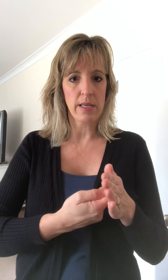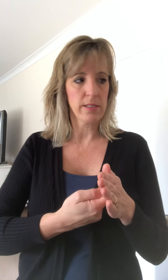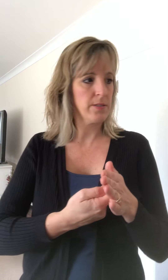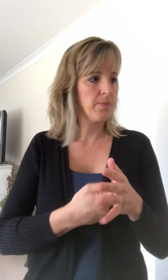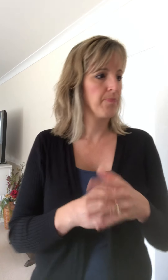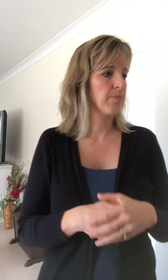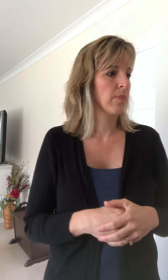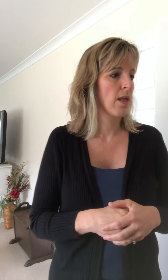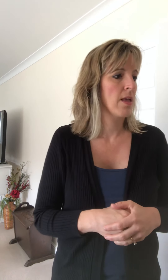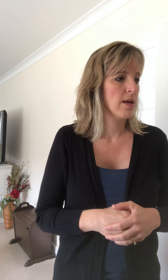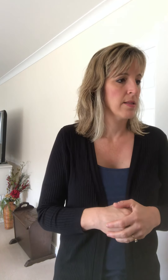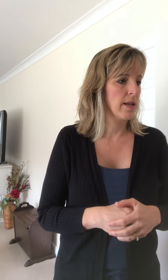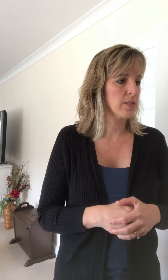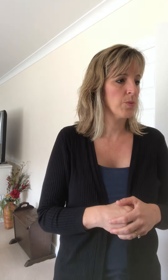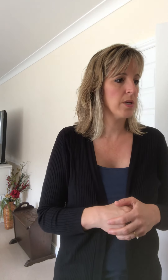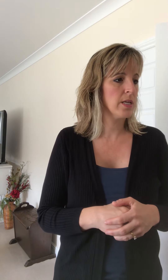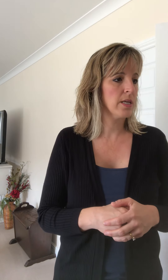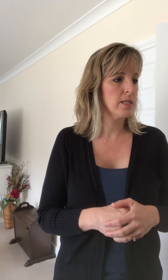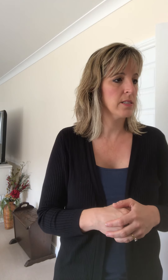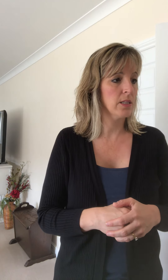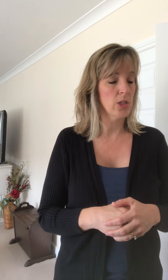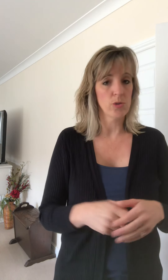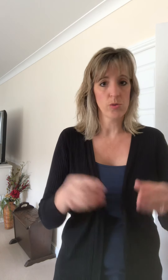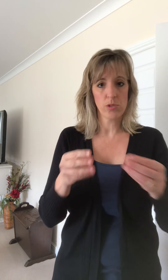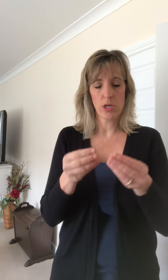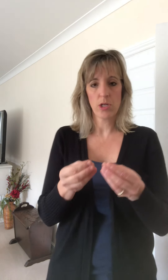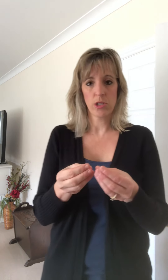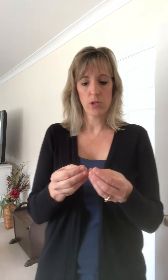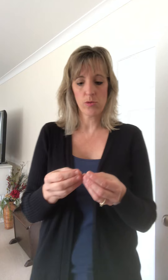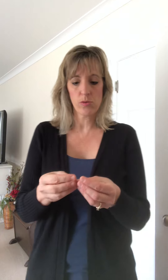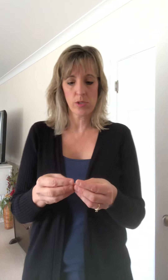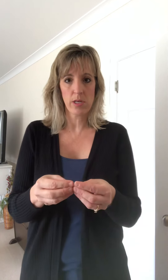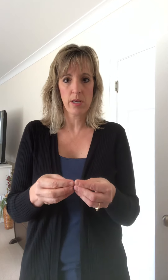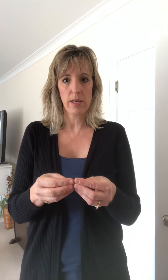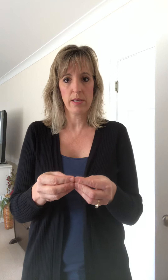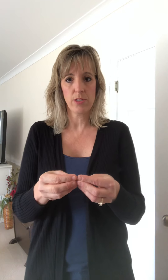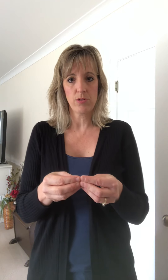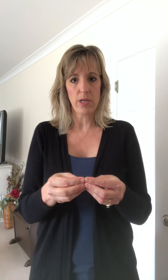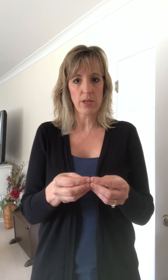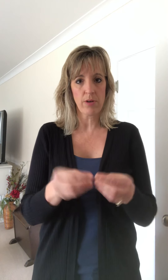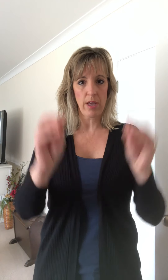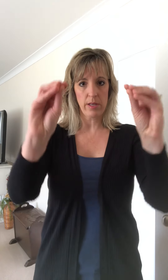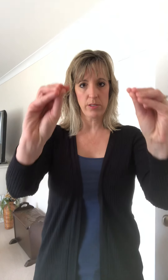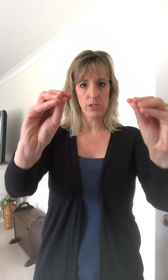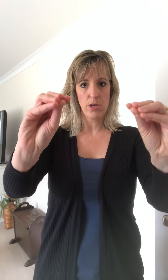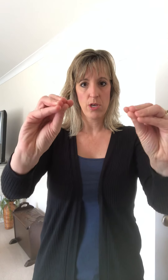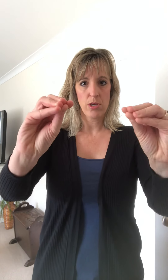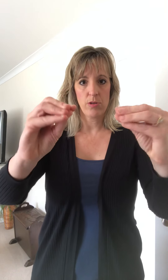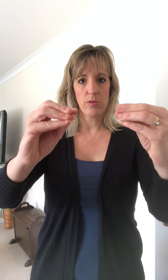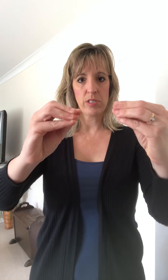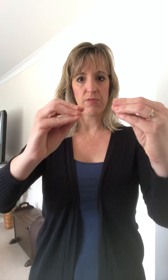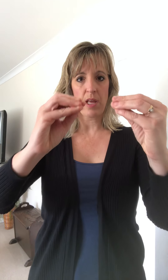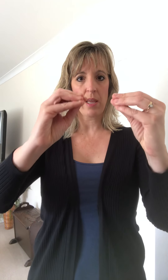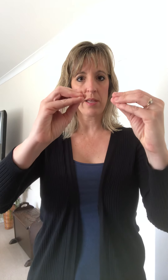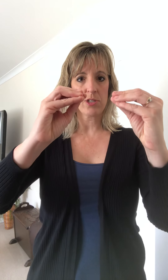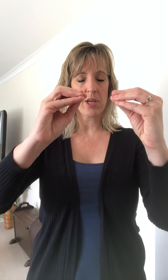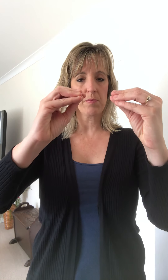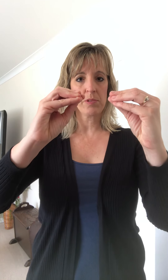Keys. The next one is lose. Lose is you take your hands, you do this flat hand shape,